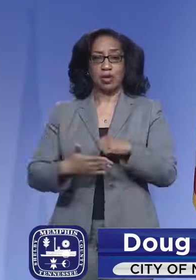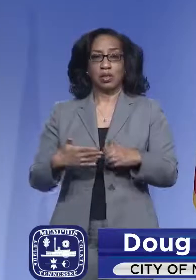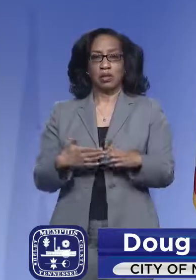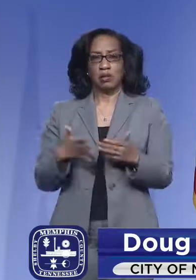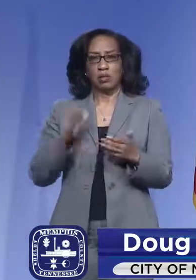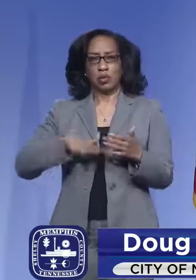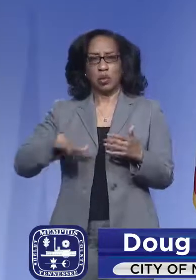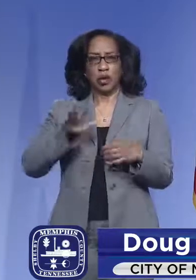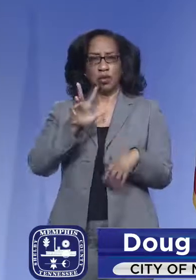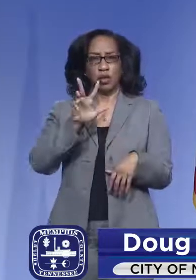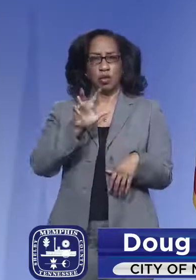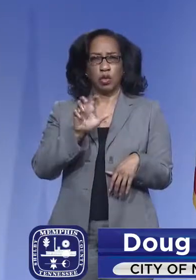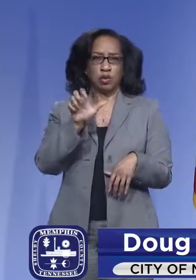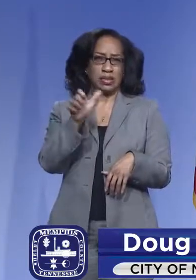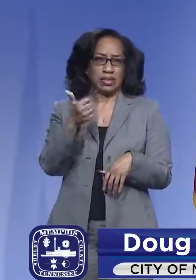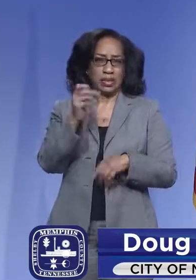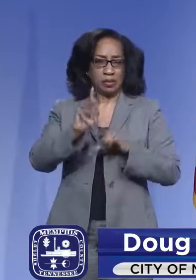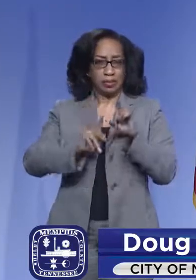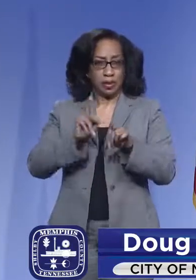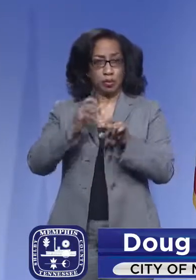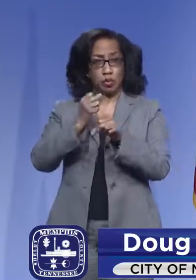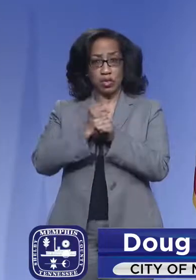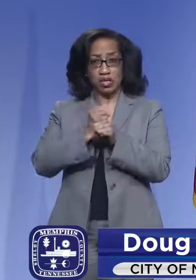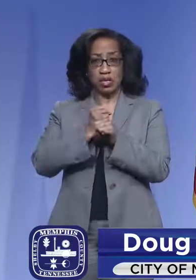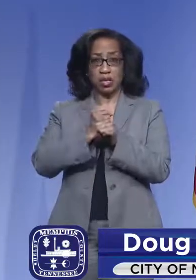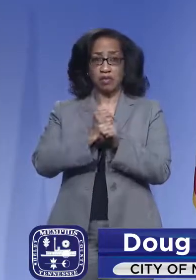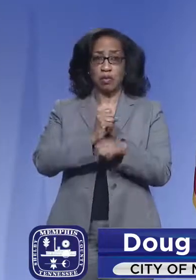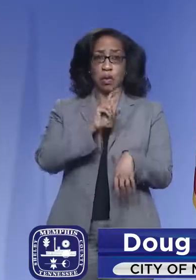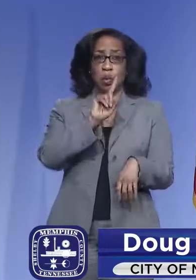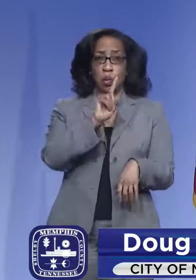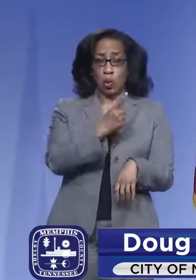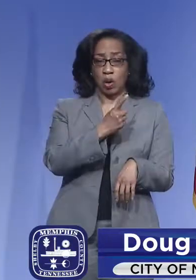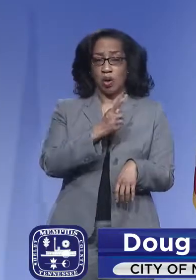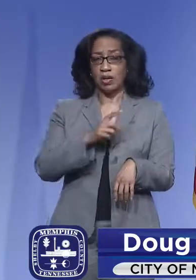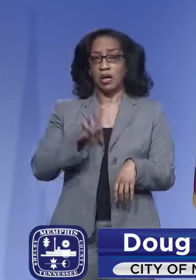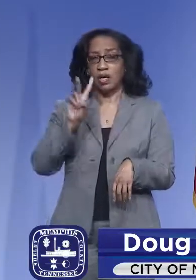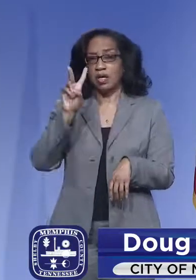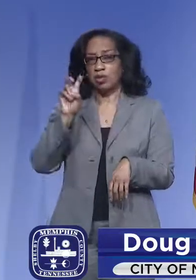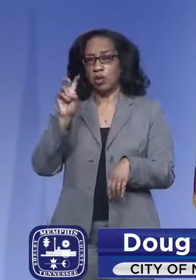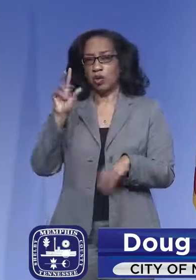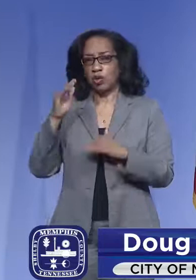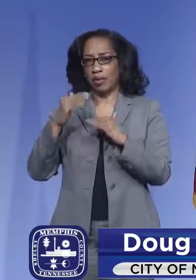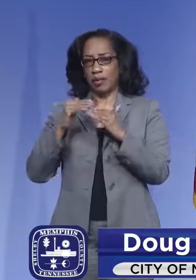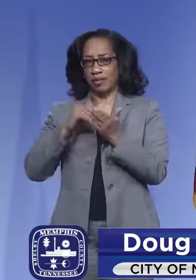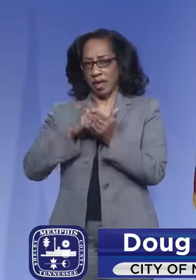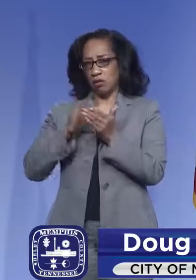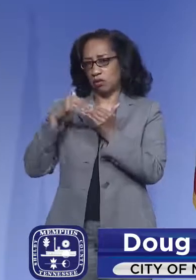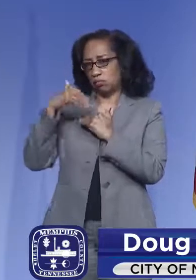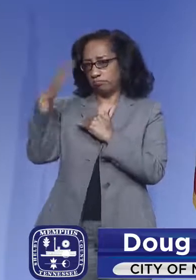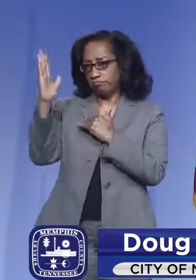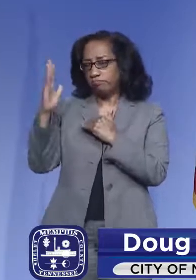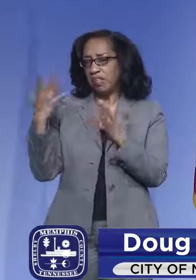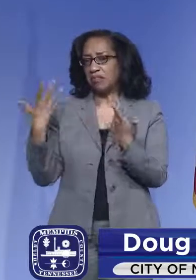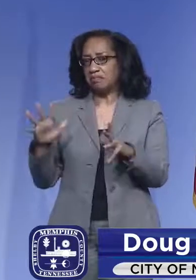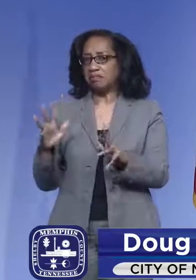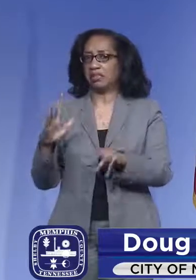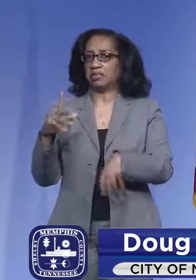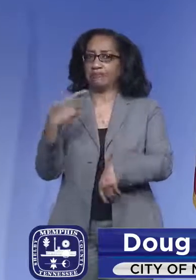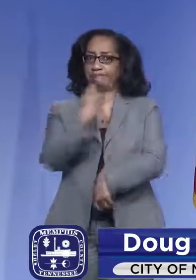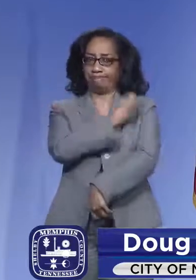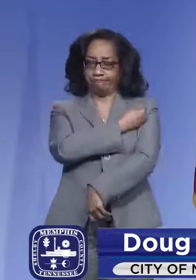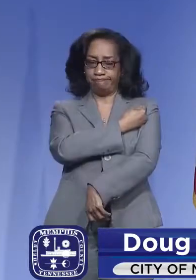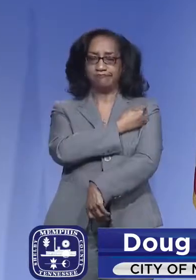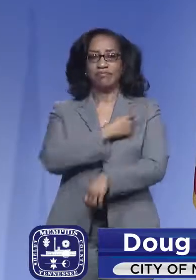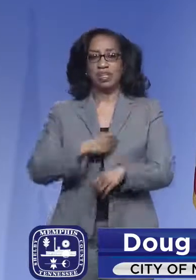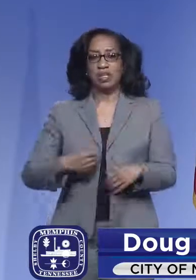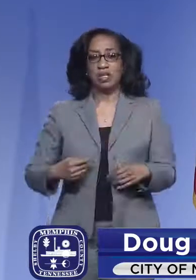around 310,000 people have received at least one, and 207,000 fully vaccinated. So we are making progress. We are seeing a